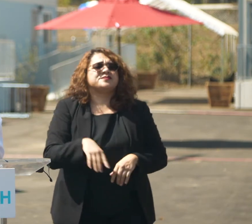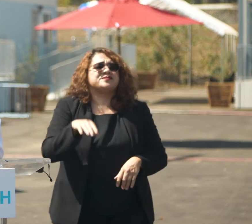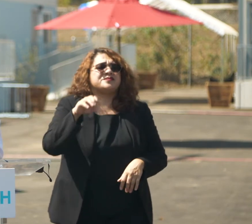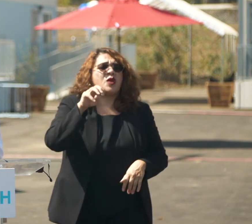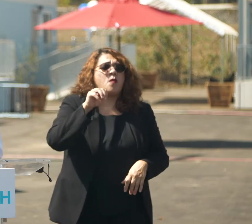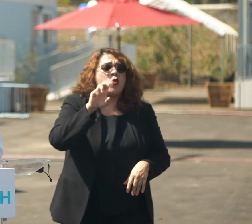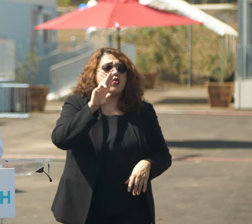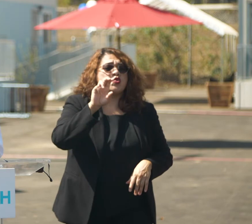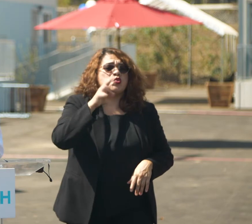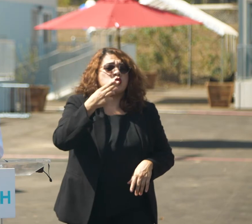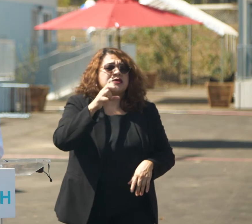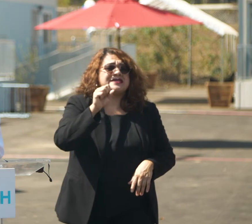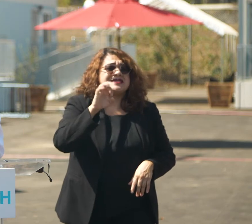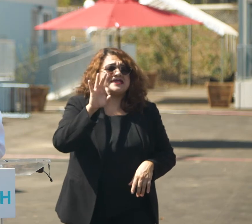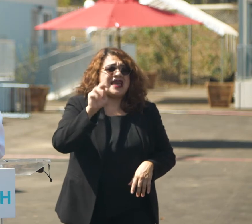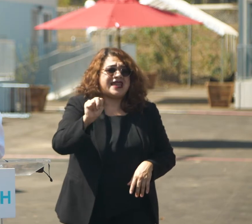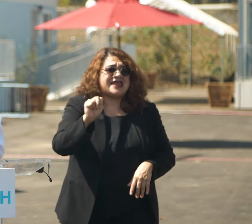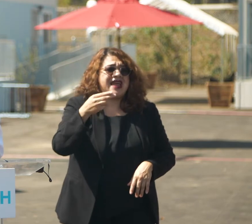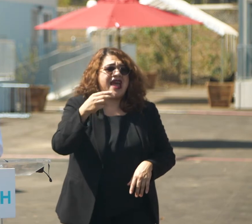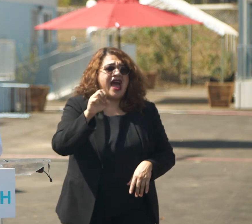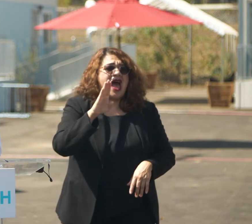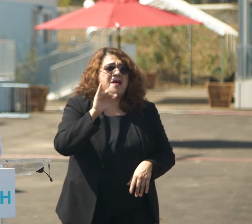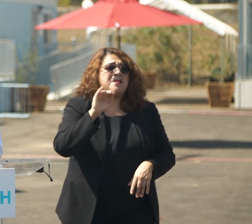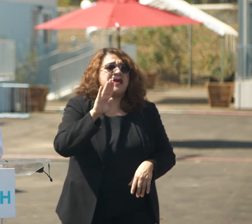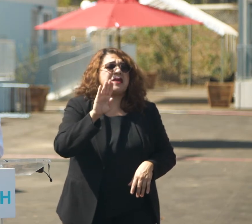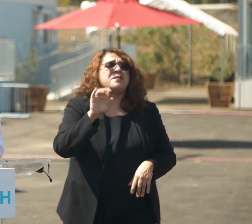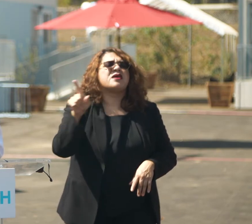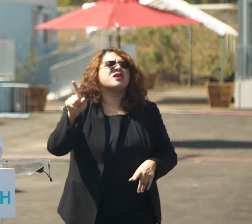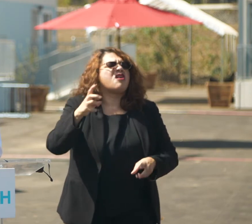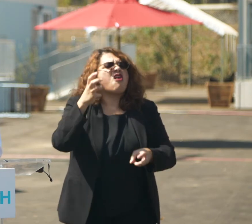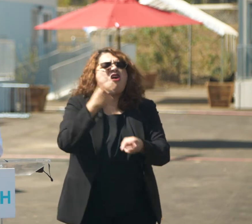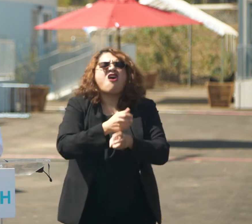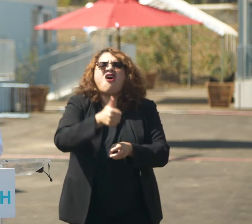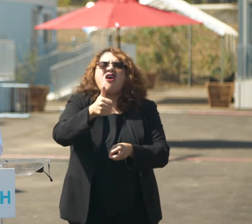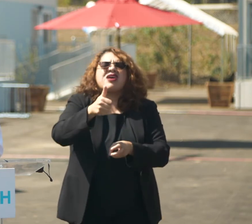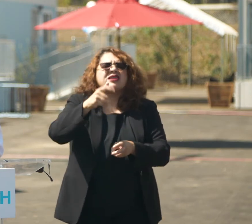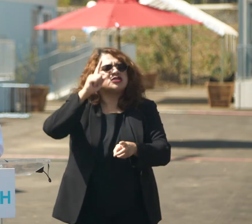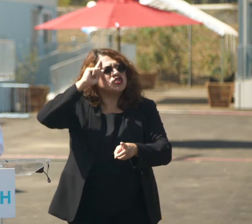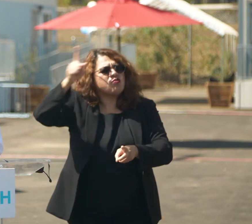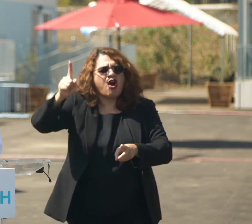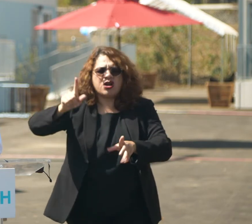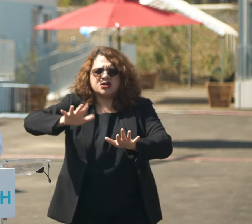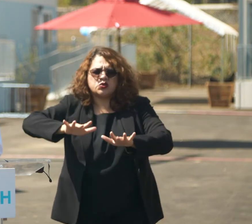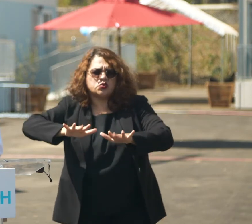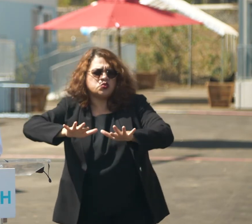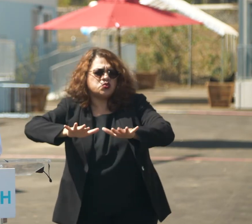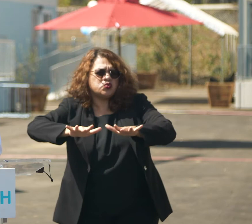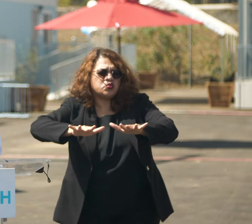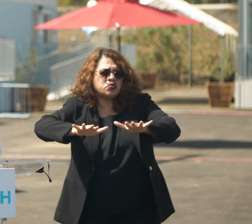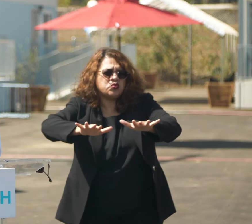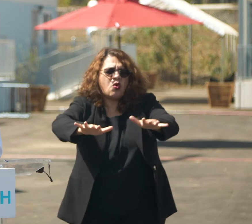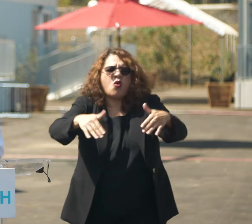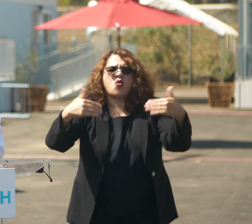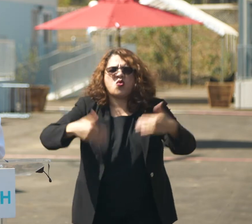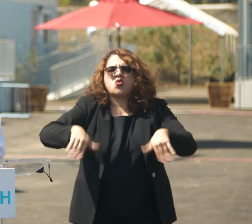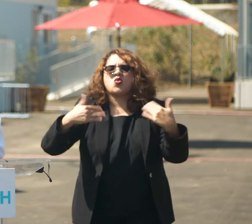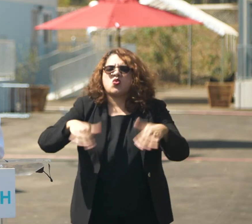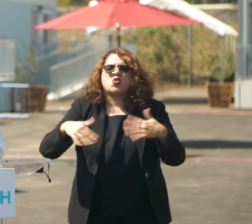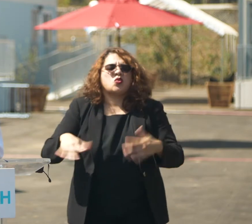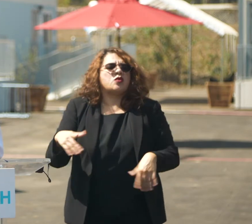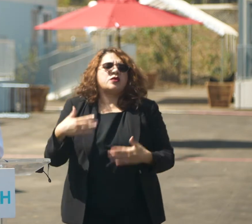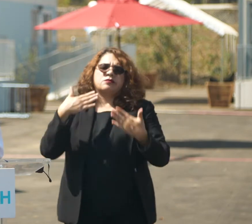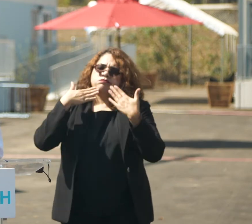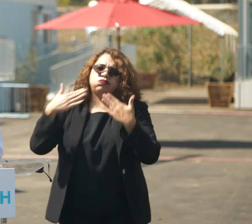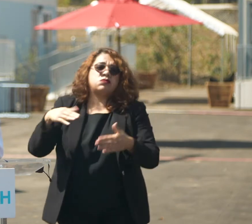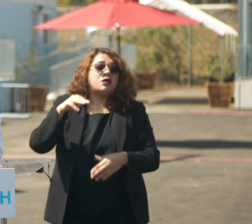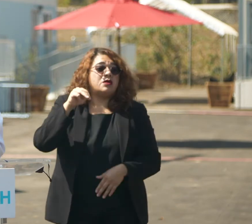Musen Habib. Nobody worked harder and smarter than Musen throughout the cycle of this project. Thank